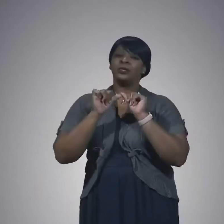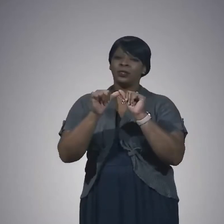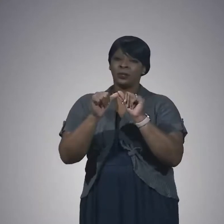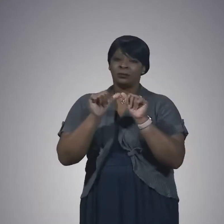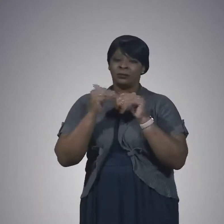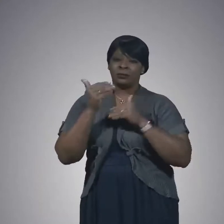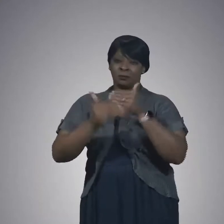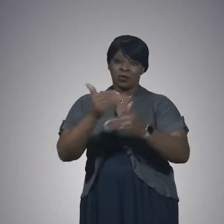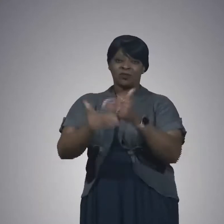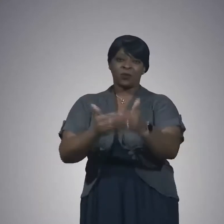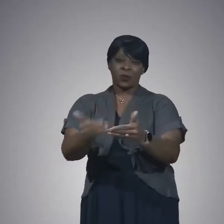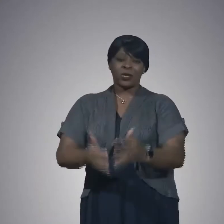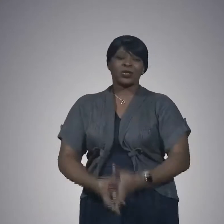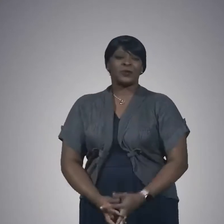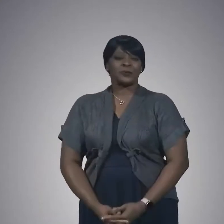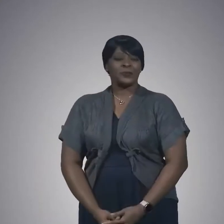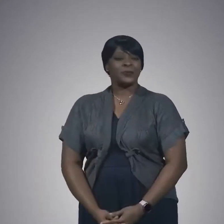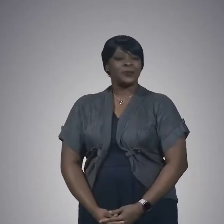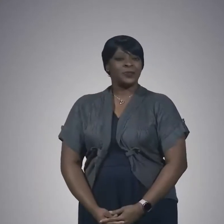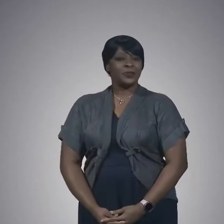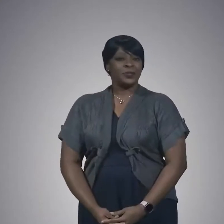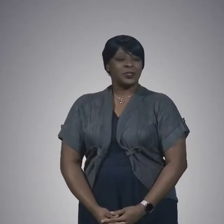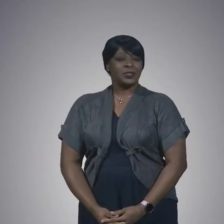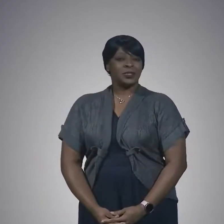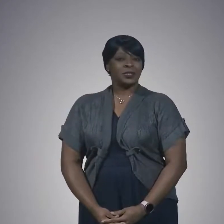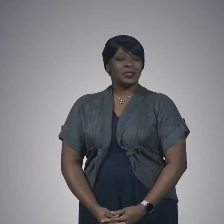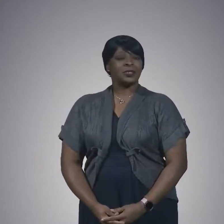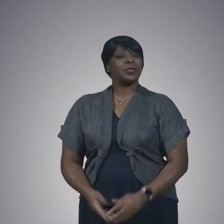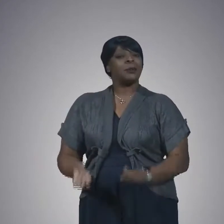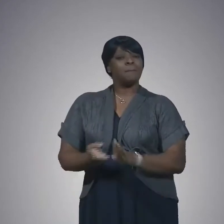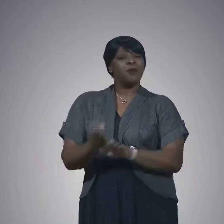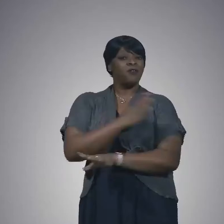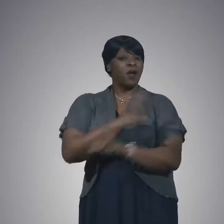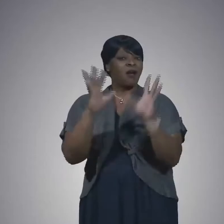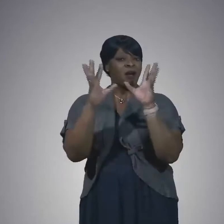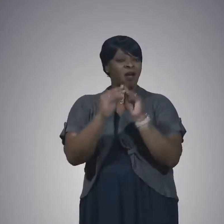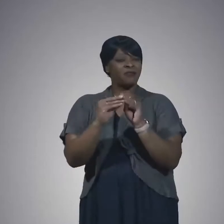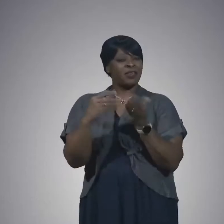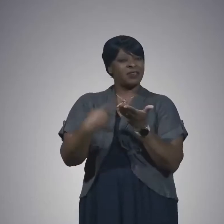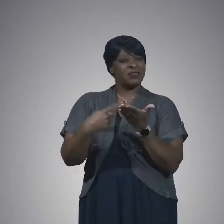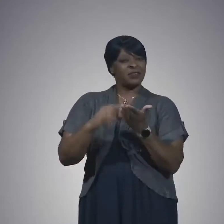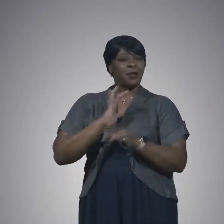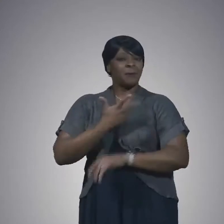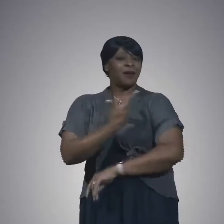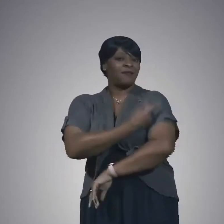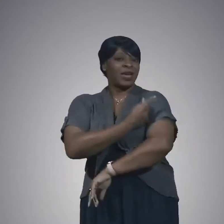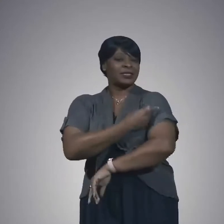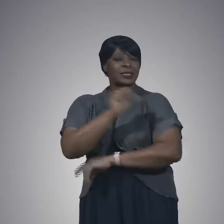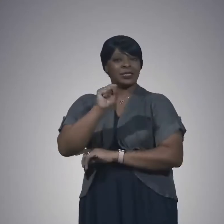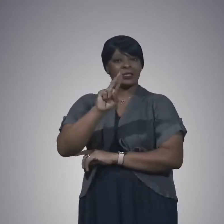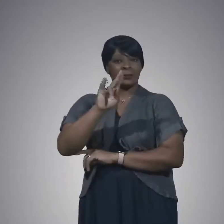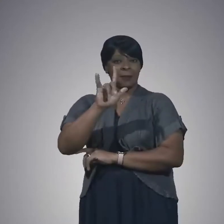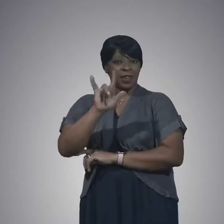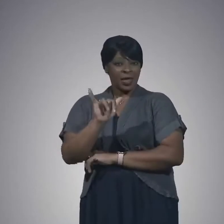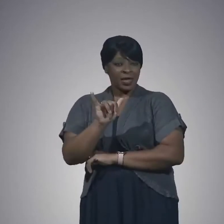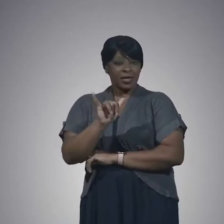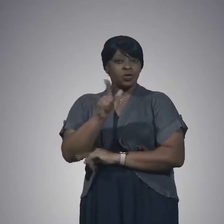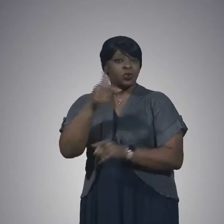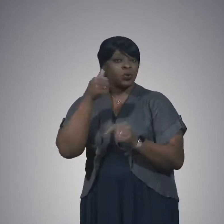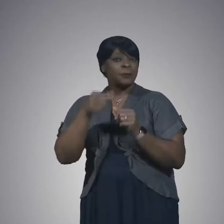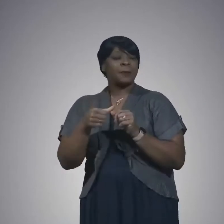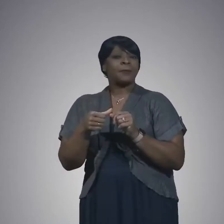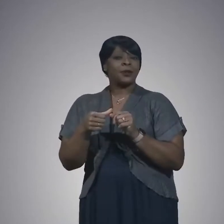forward. Now, in earlier conferences, I had talked to you about our vaccine supply, and you'll